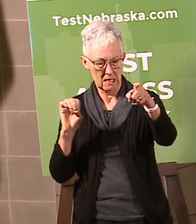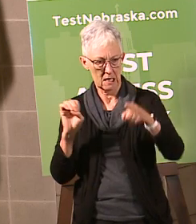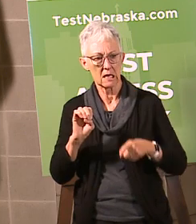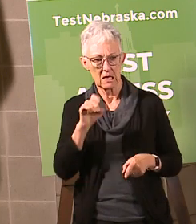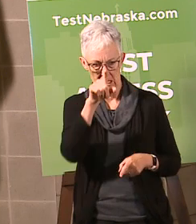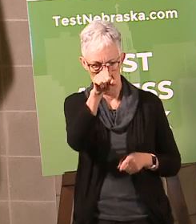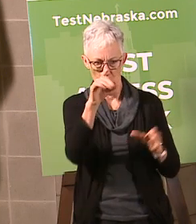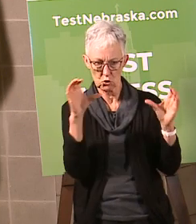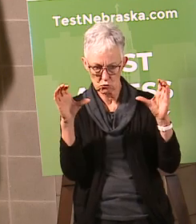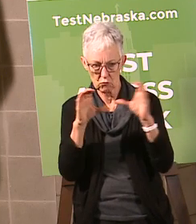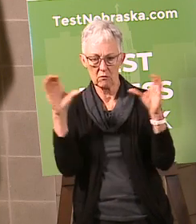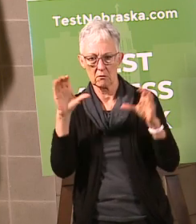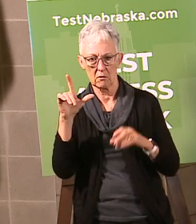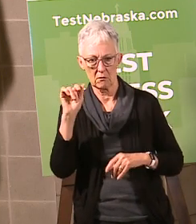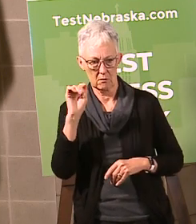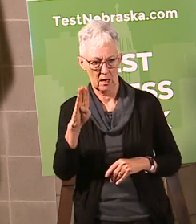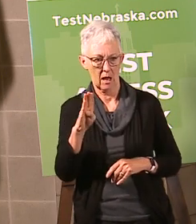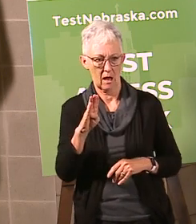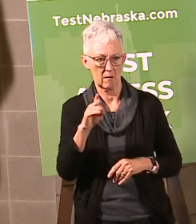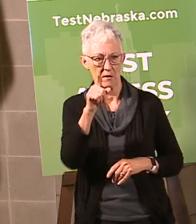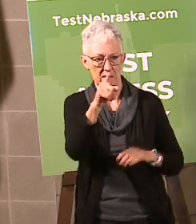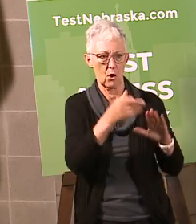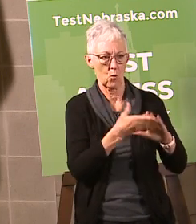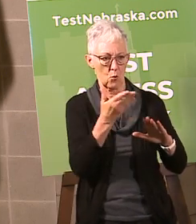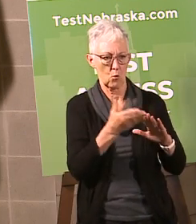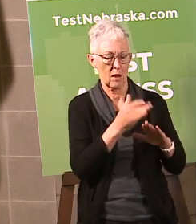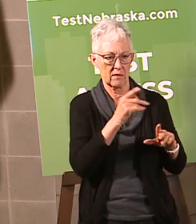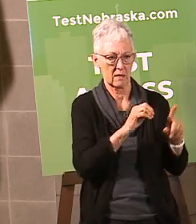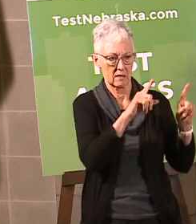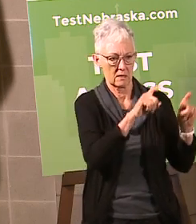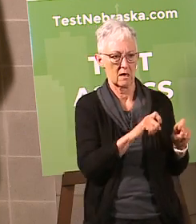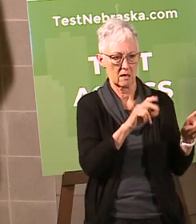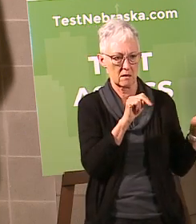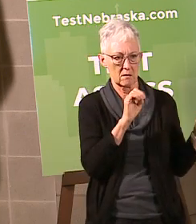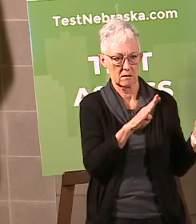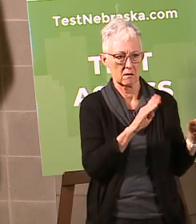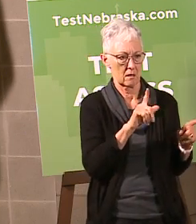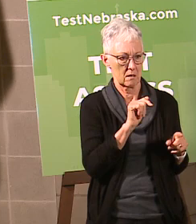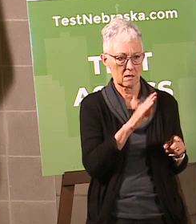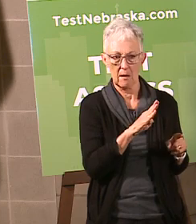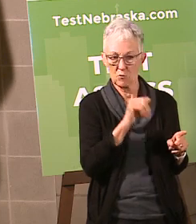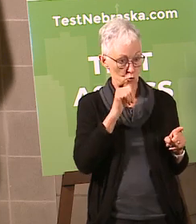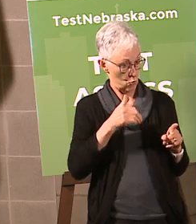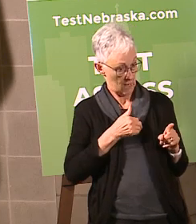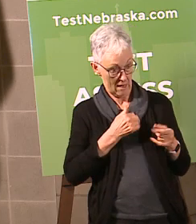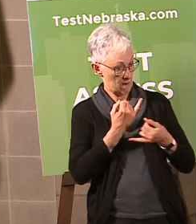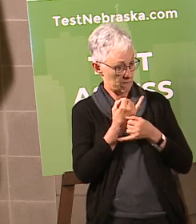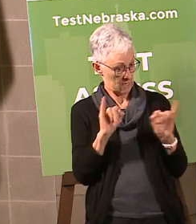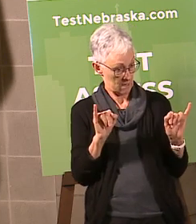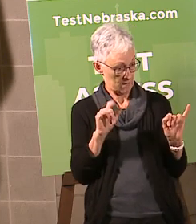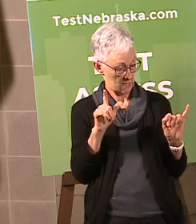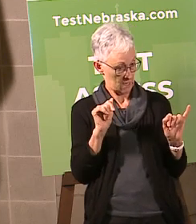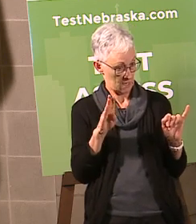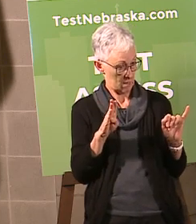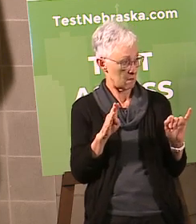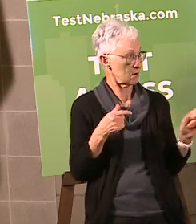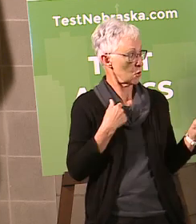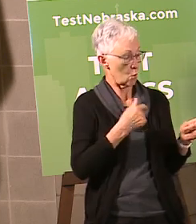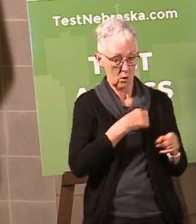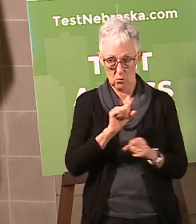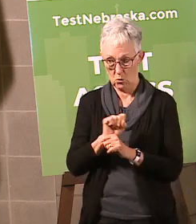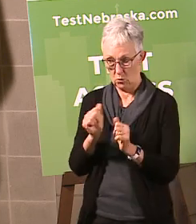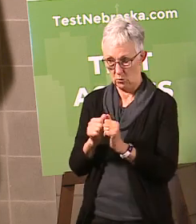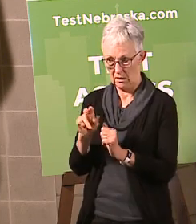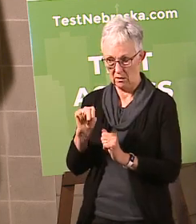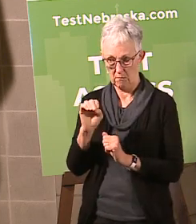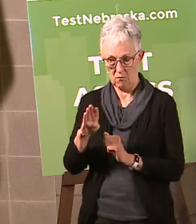certified lab that is running the Test Nebraska lab. It's not an independent group, it's, Well, we work with the Nebraska Public Health Lab, so again, it's